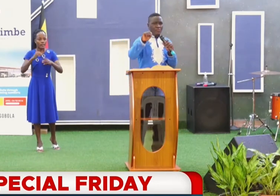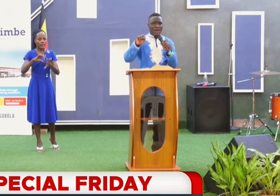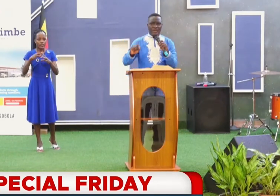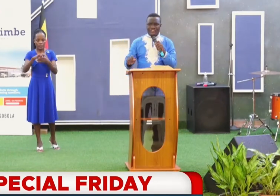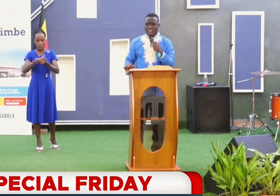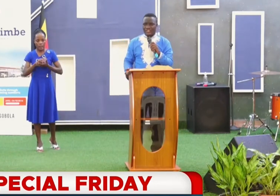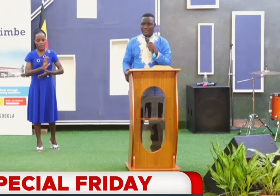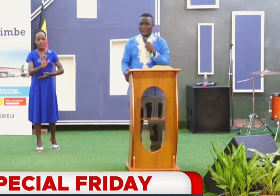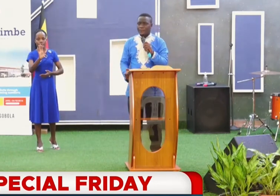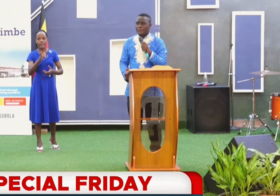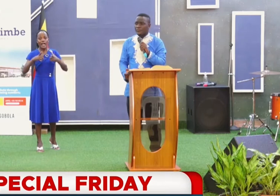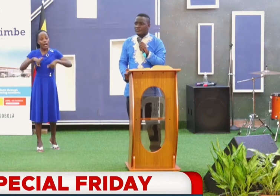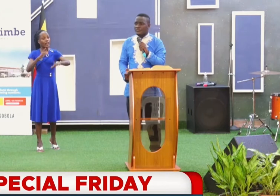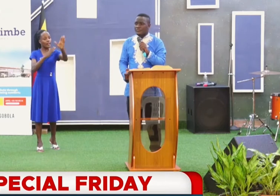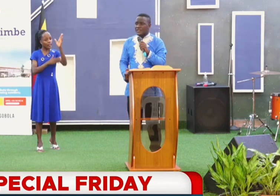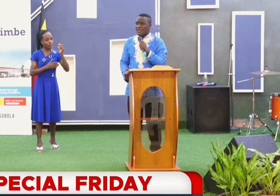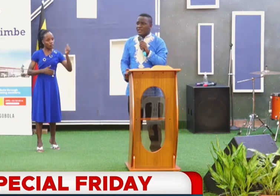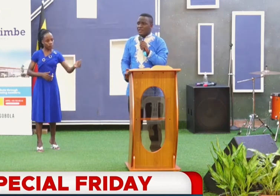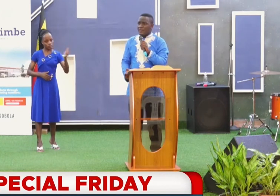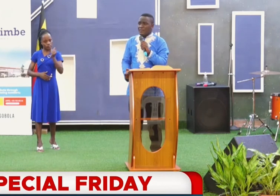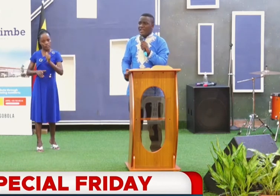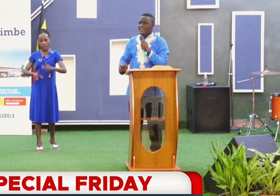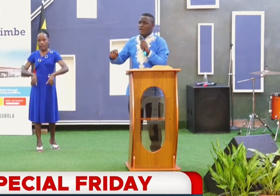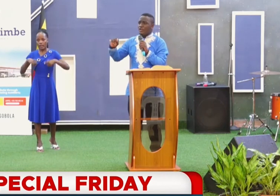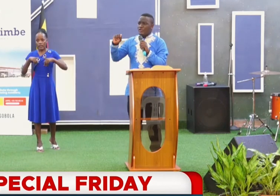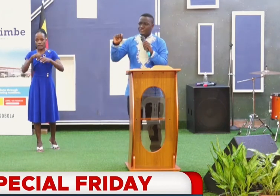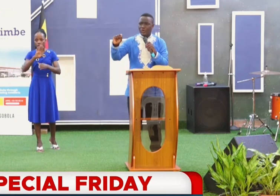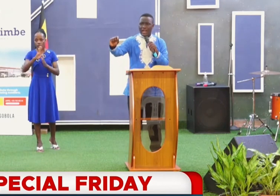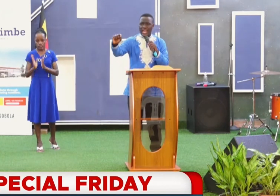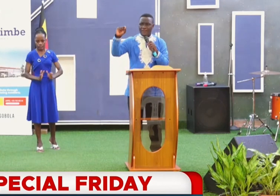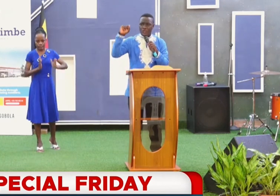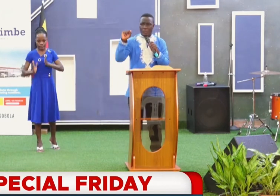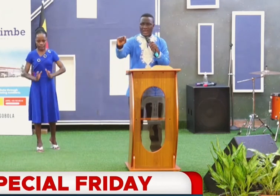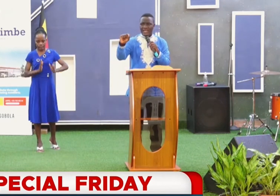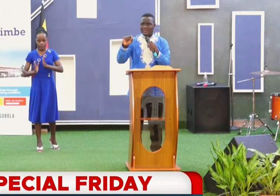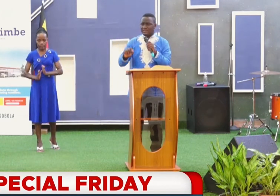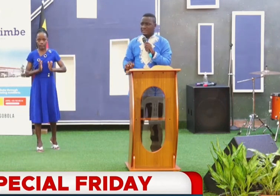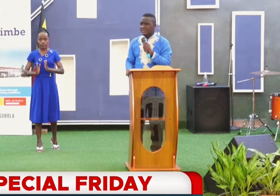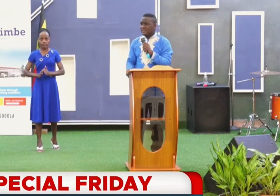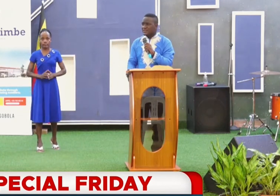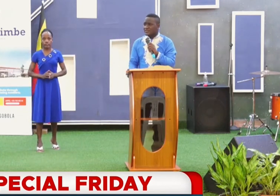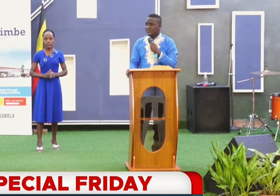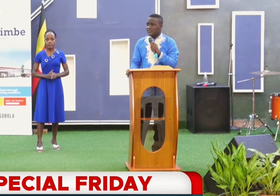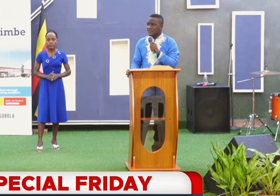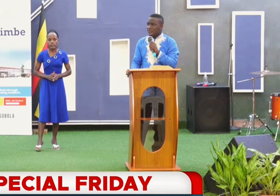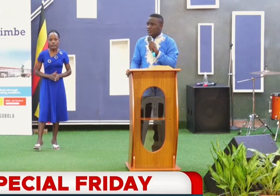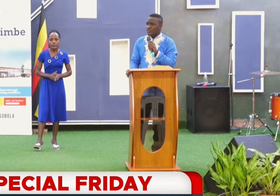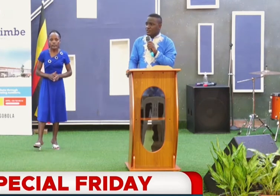in your marriage. May the Lord restore life in your plans.